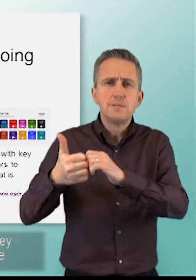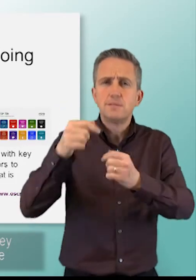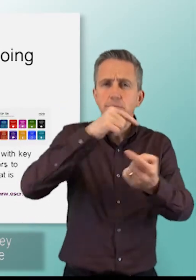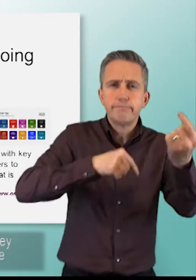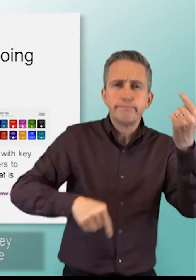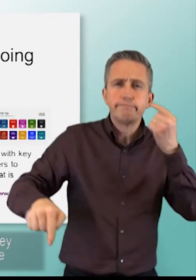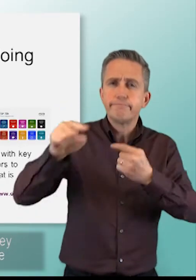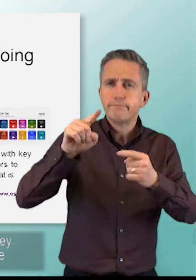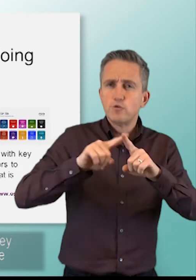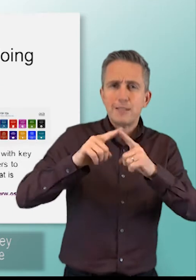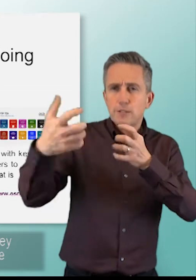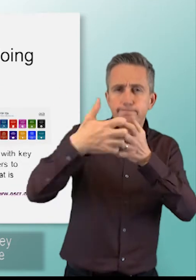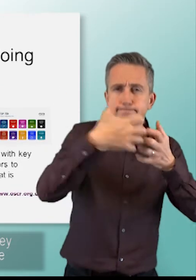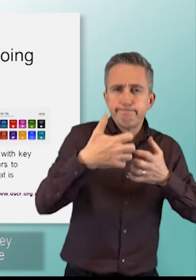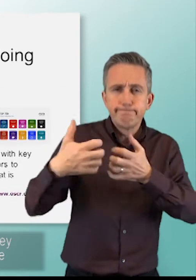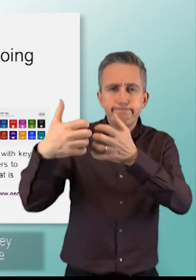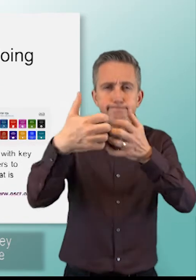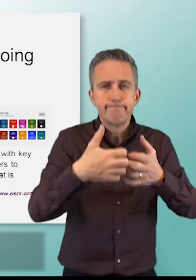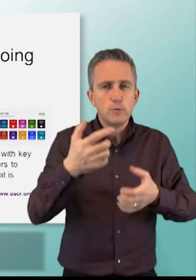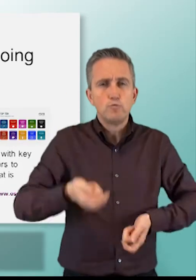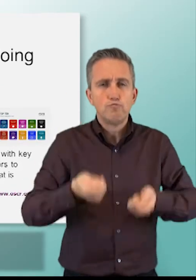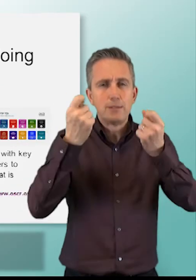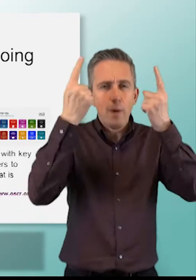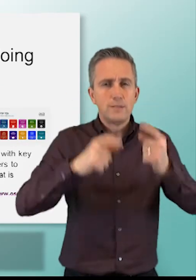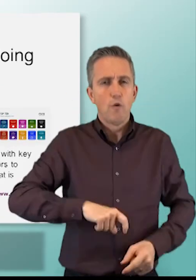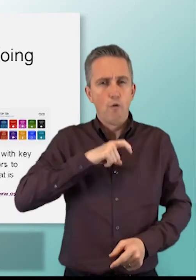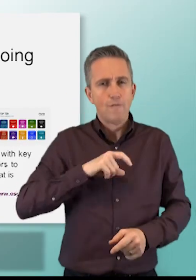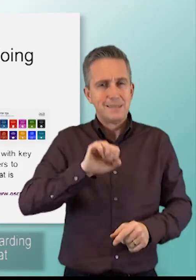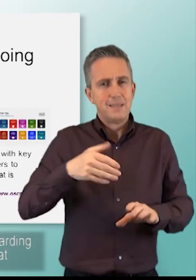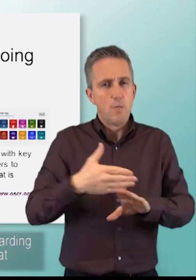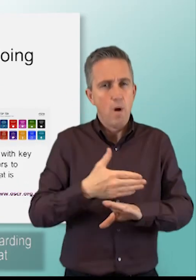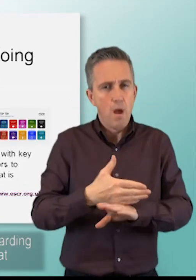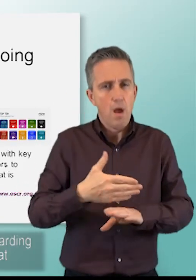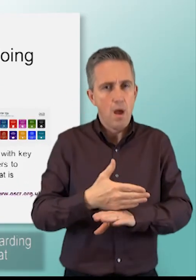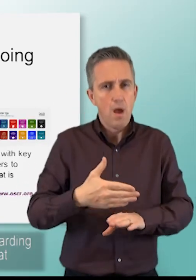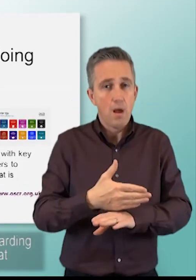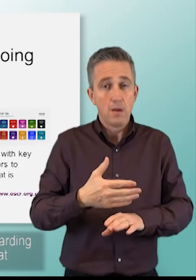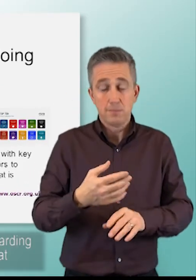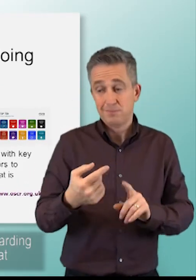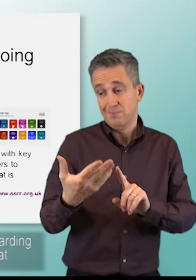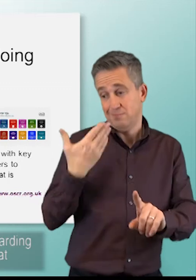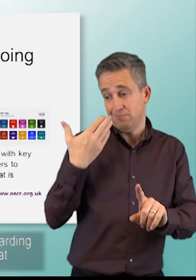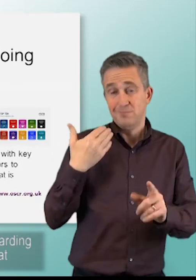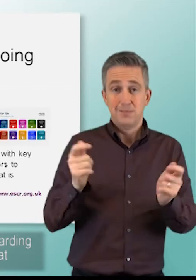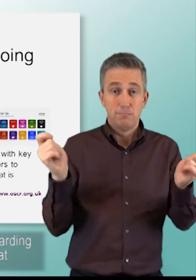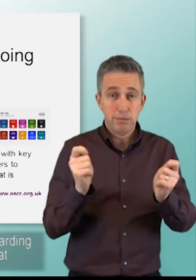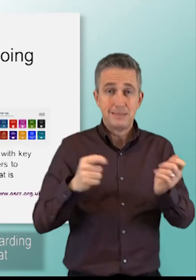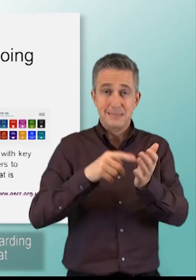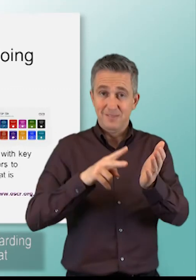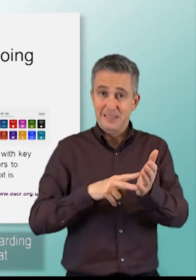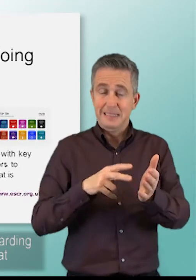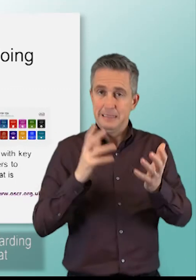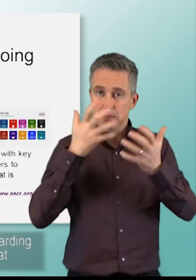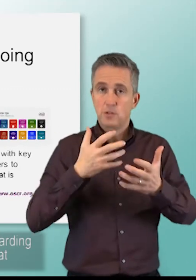sector to build up confidence in this area of work. We have seen, since the stuff hit the press, we've seen a lot